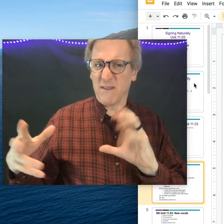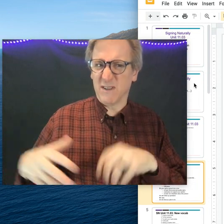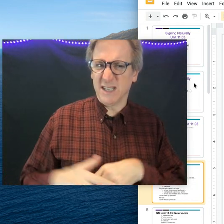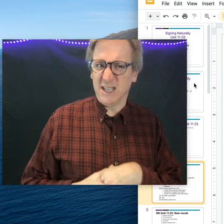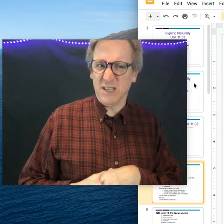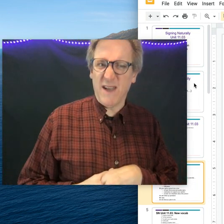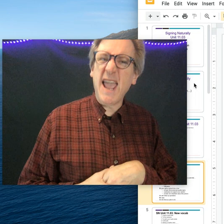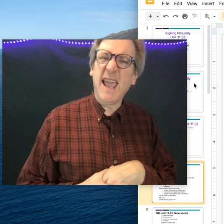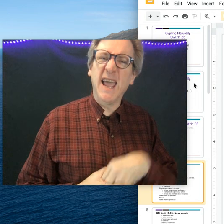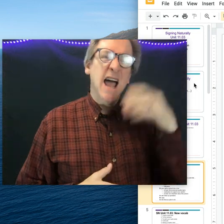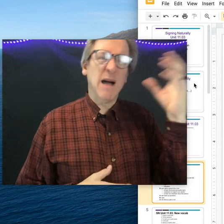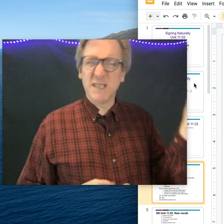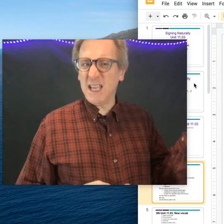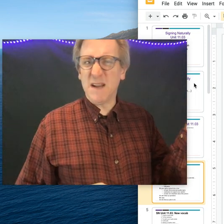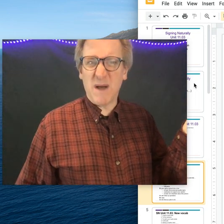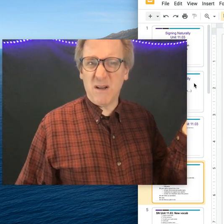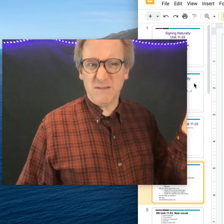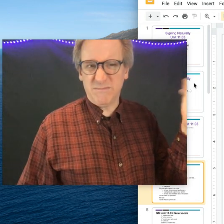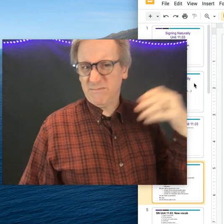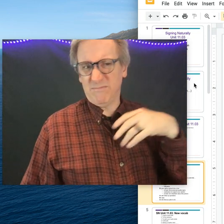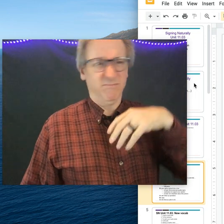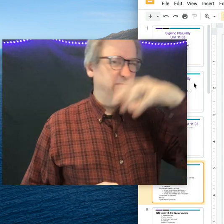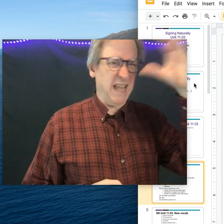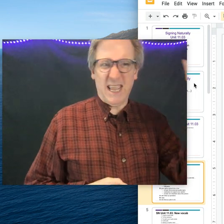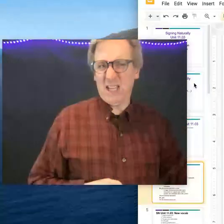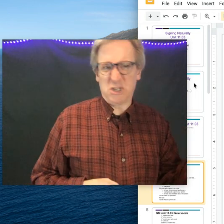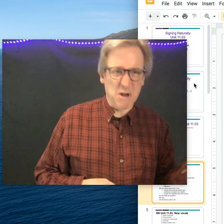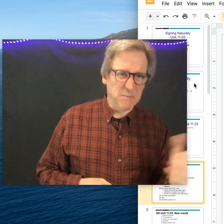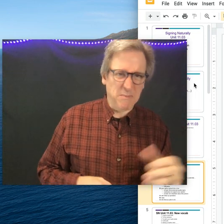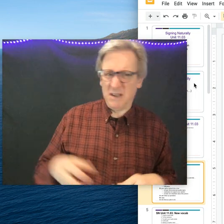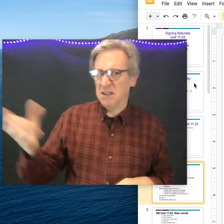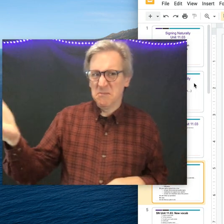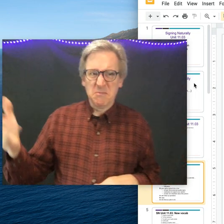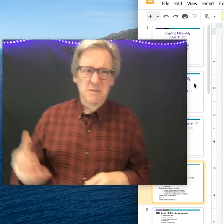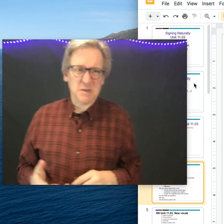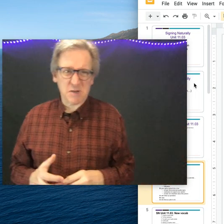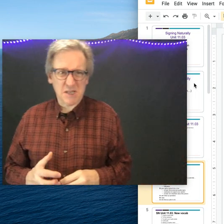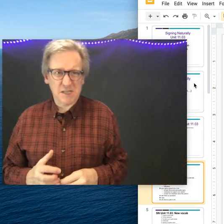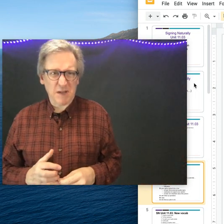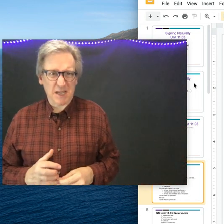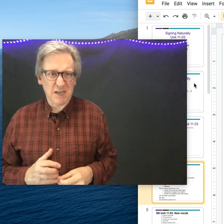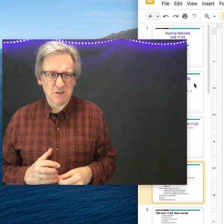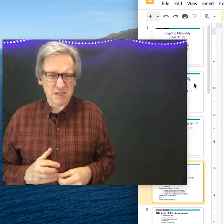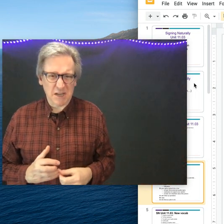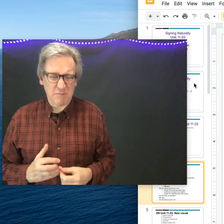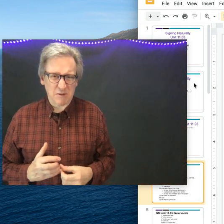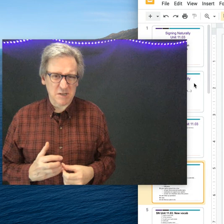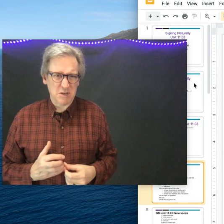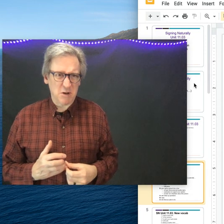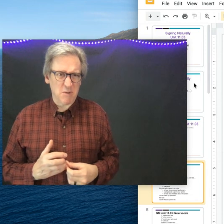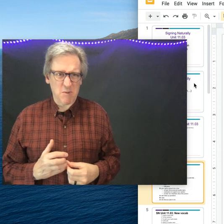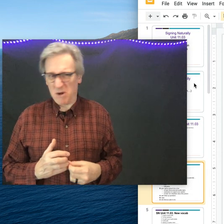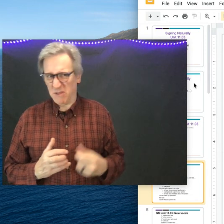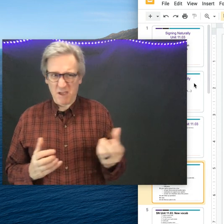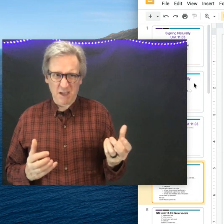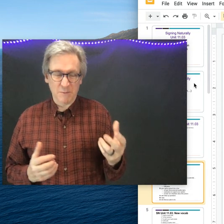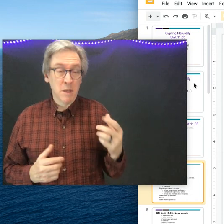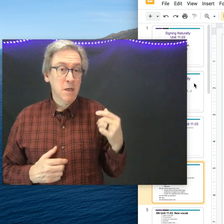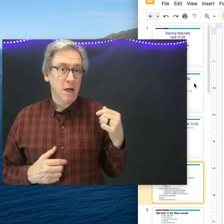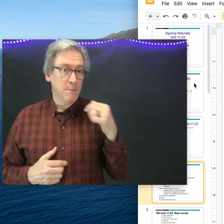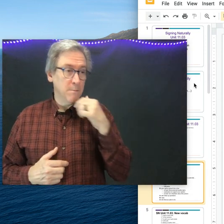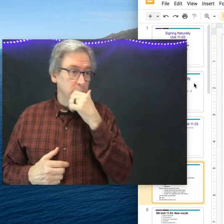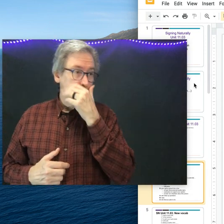for conversations of, hey, I was thinking about taking a trip and this person seemed like an interesting person to join with. What do you